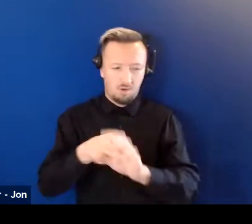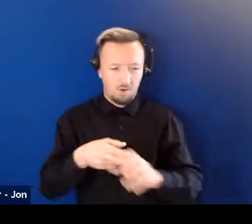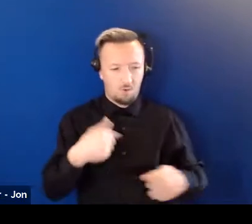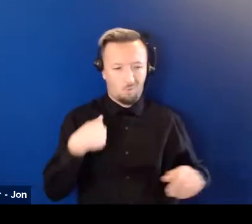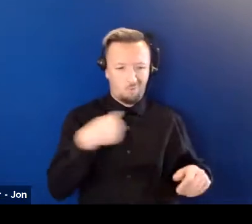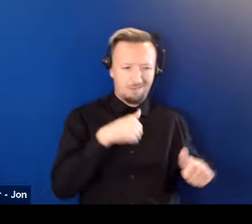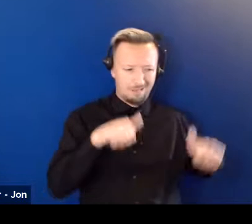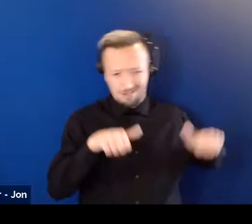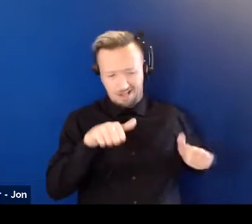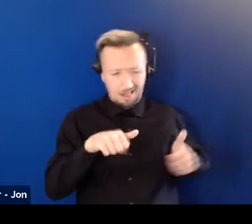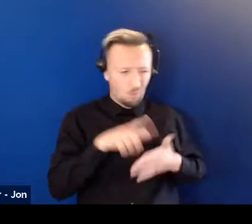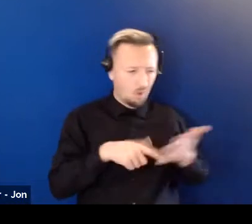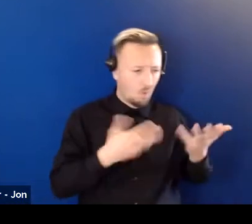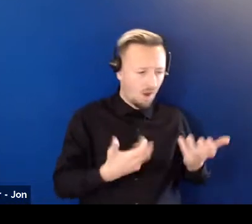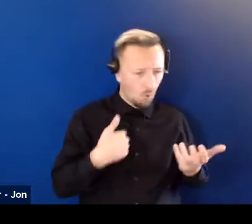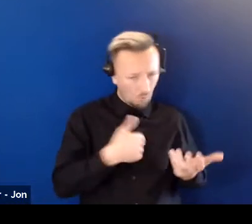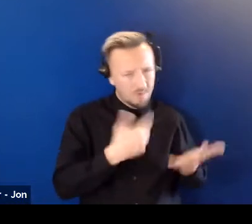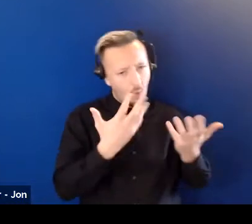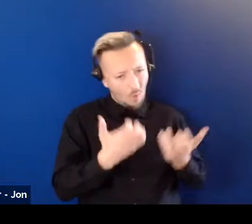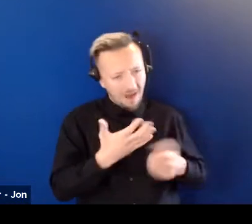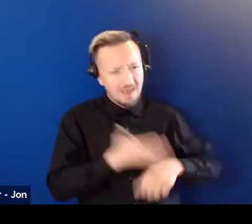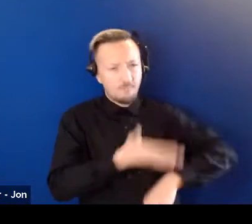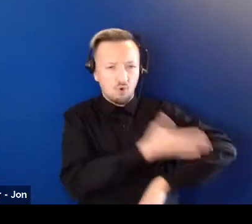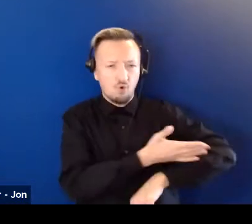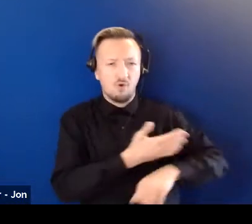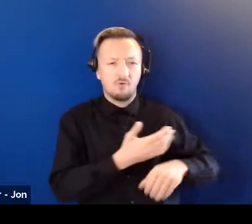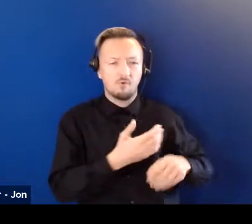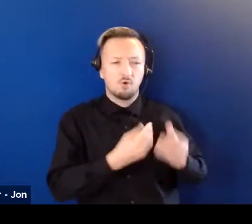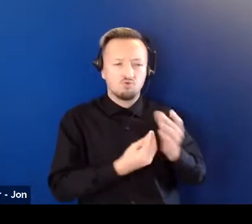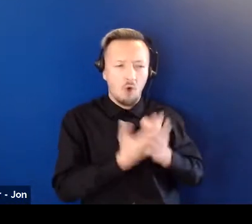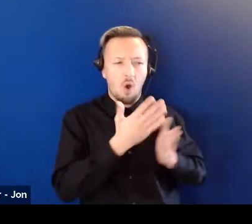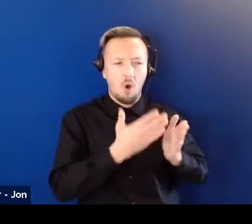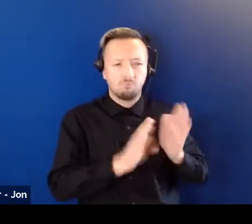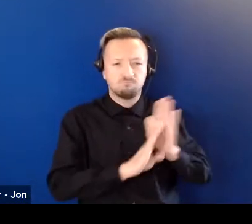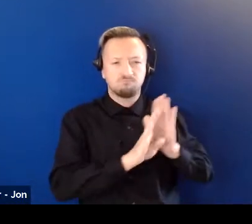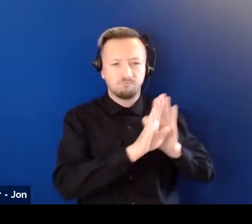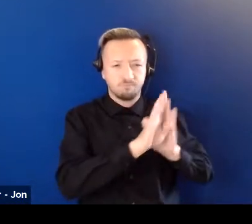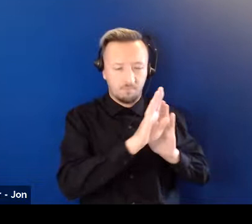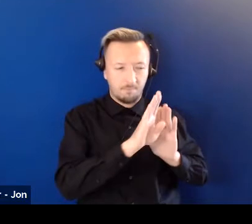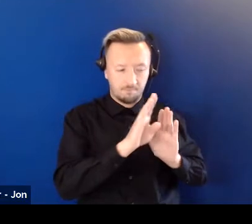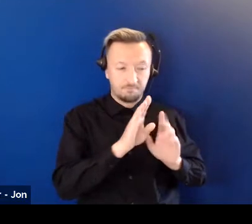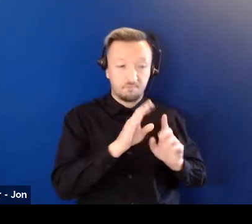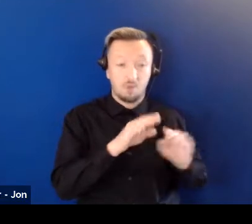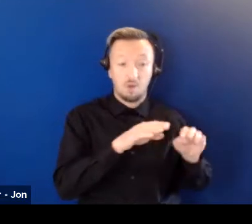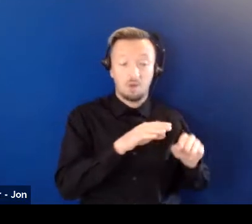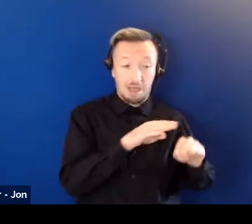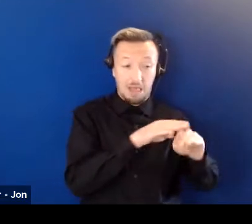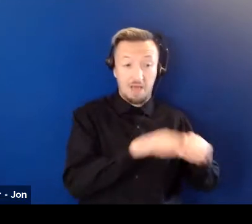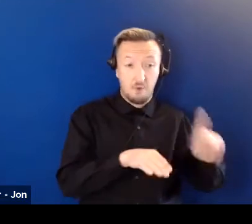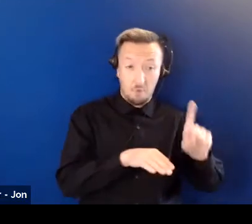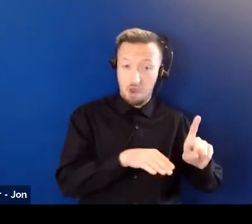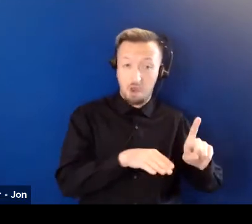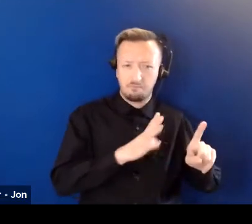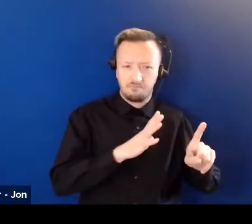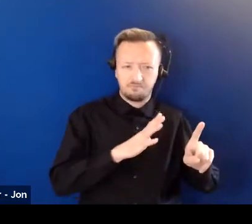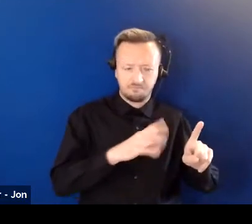as well, wanting to build our employment program. And so we really fit into the tier 1 pretty well. And that was being able